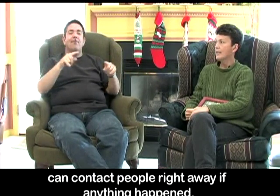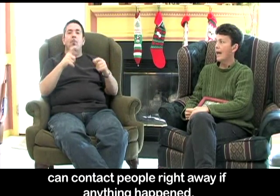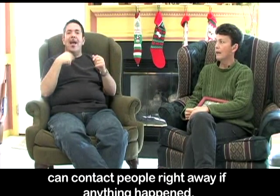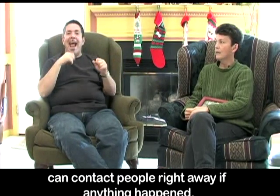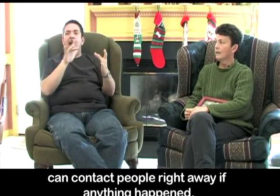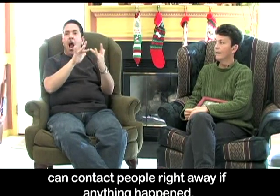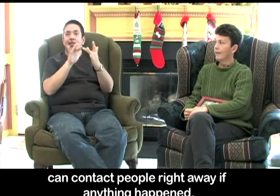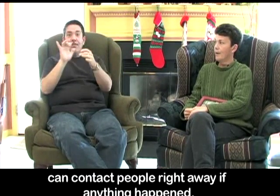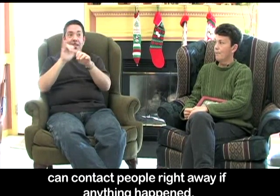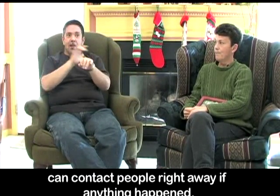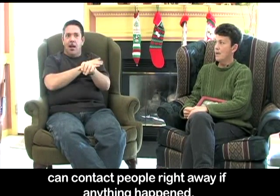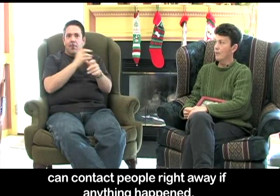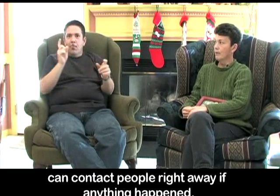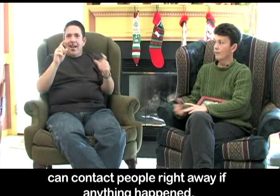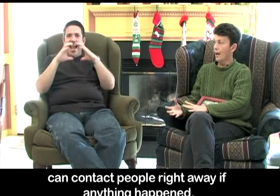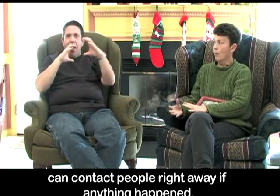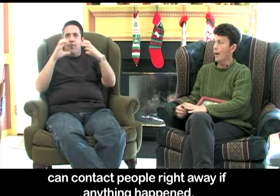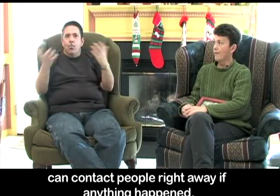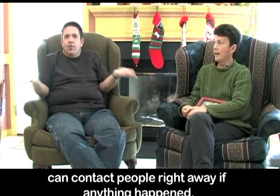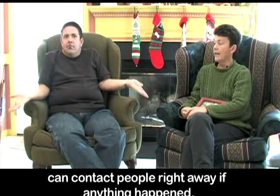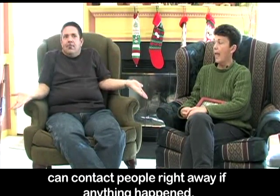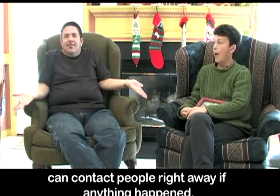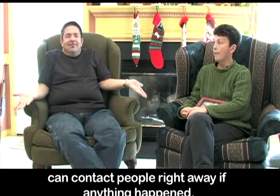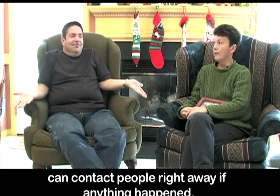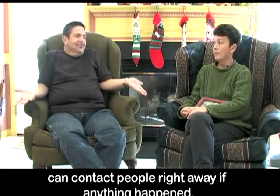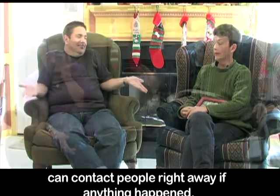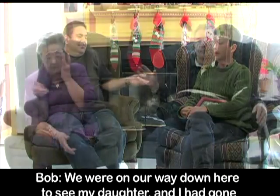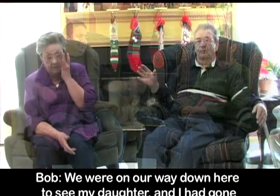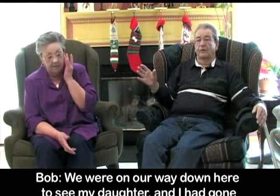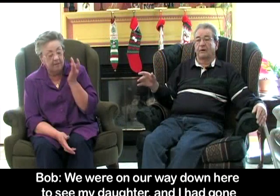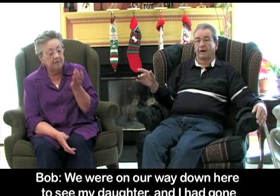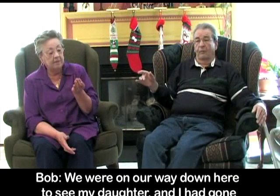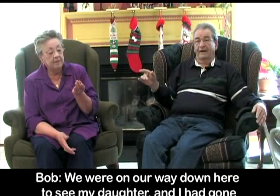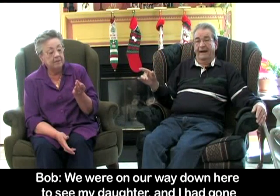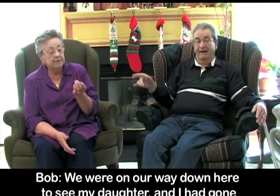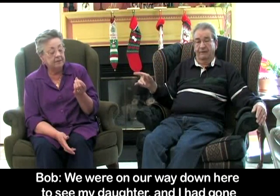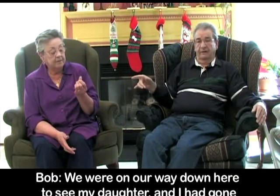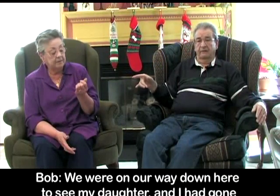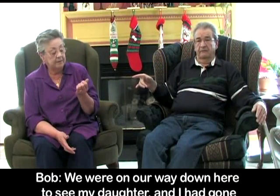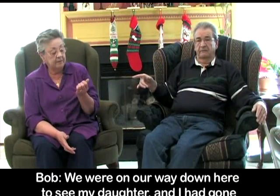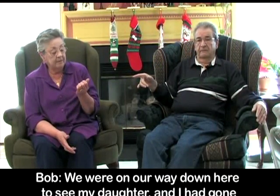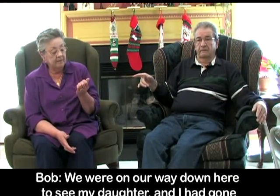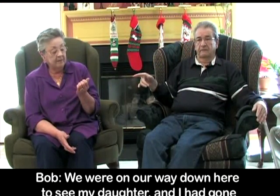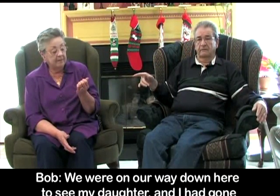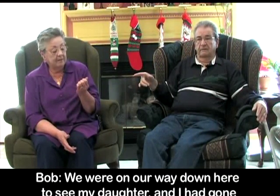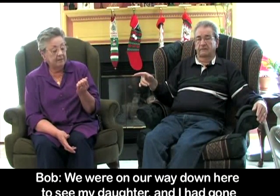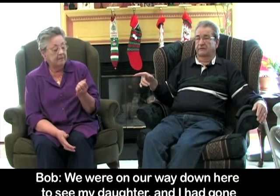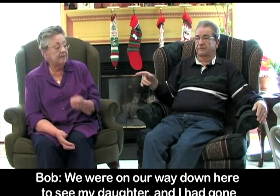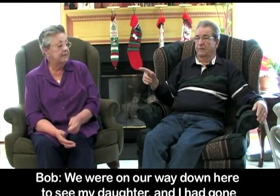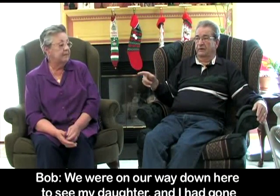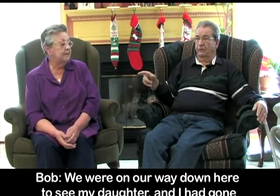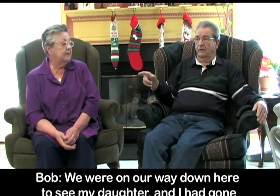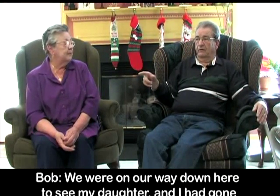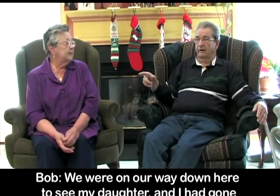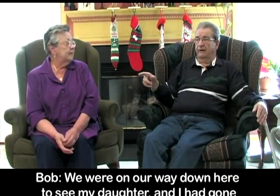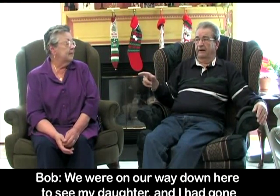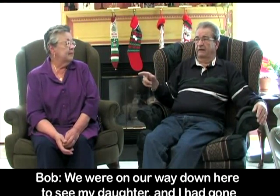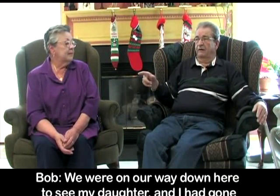contact people right away if anything happened. We were on our way down here to see my daughter, and I had gone